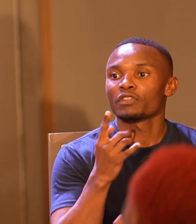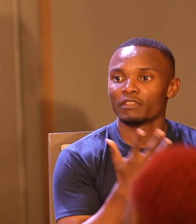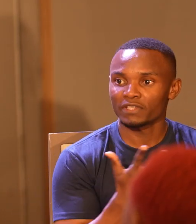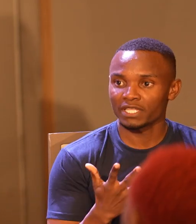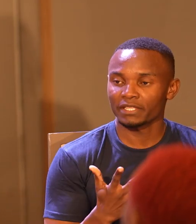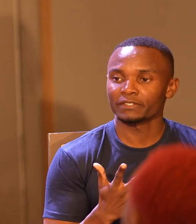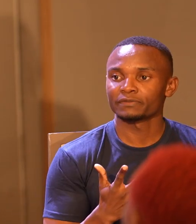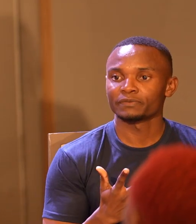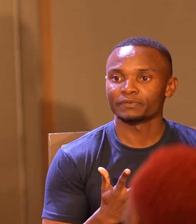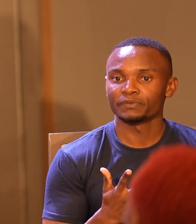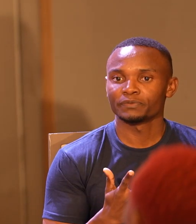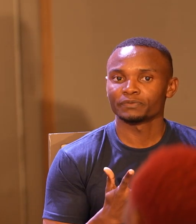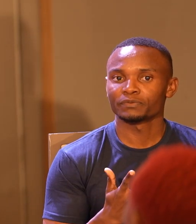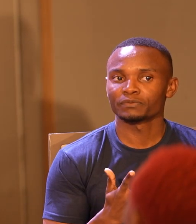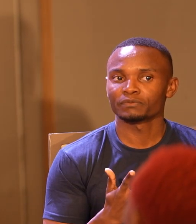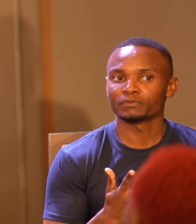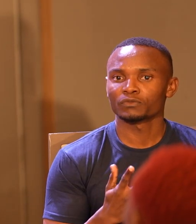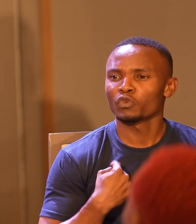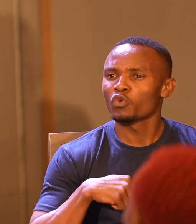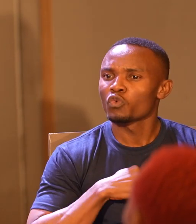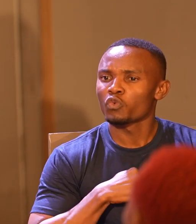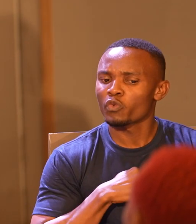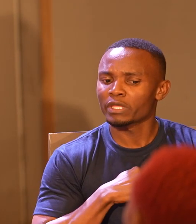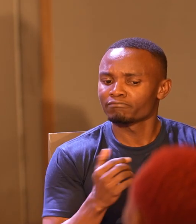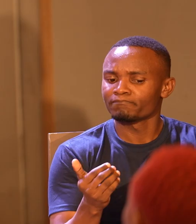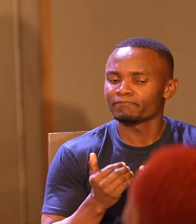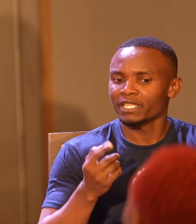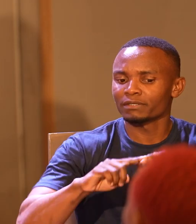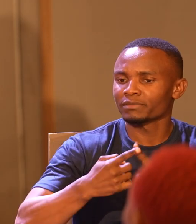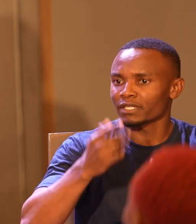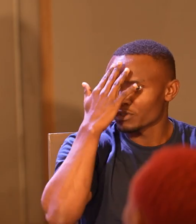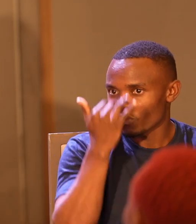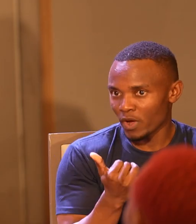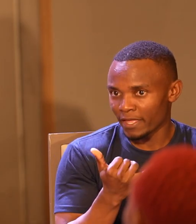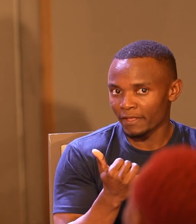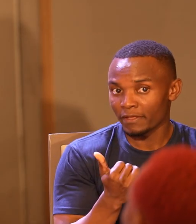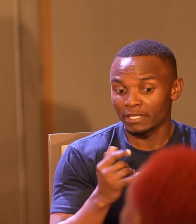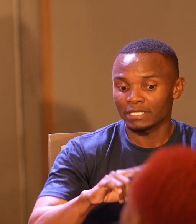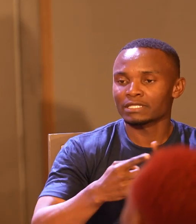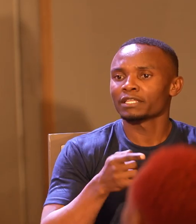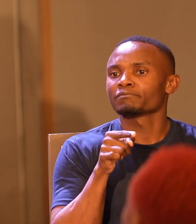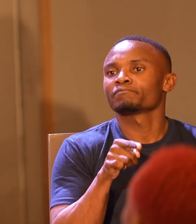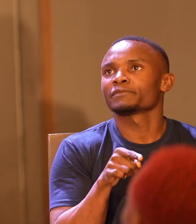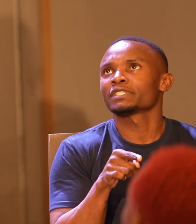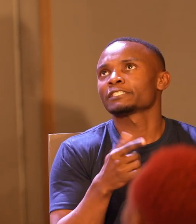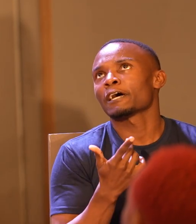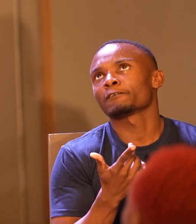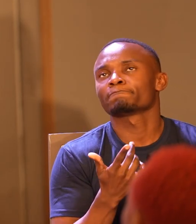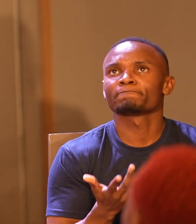is why do we actually need standards? Standards are more or less